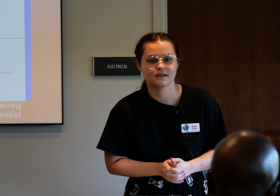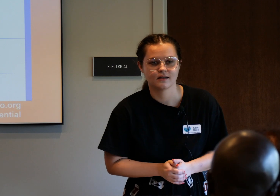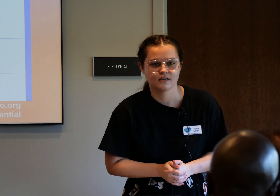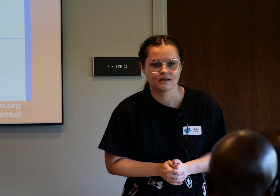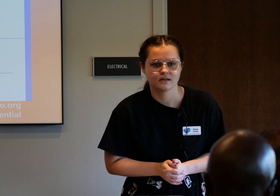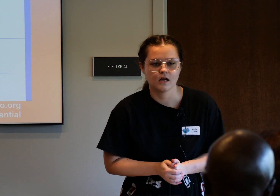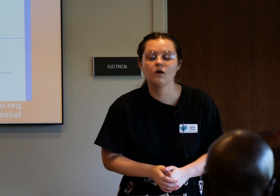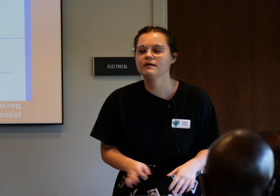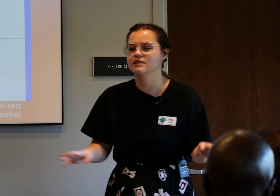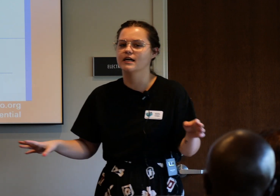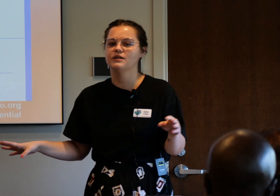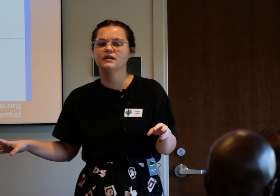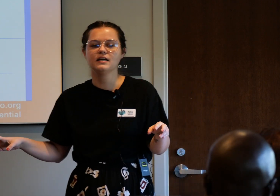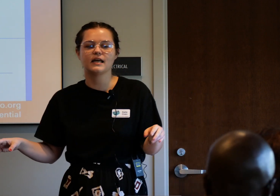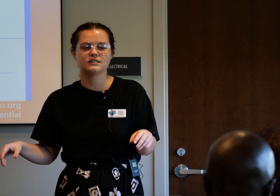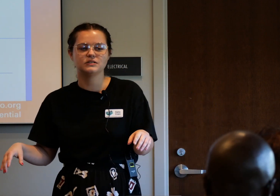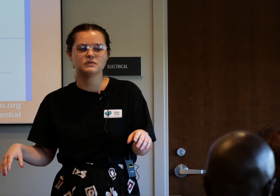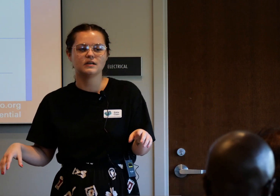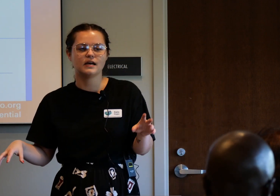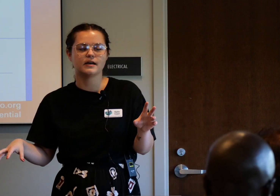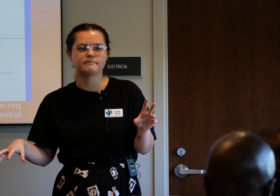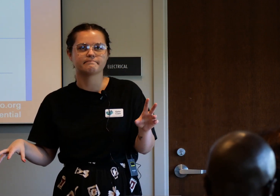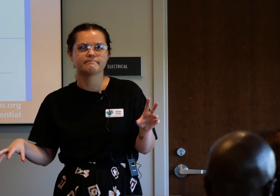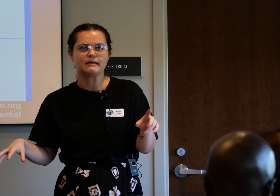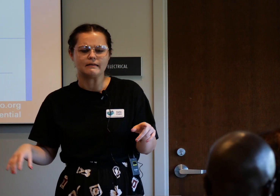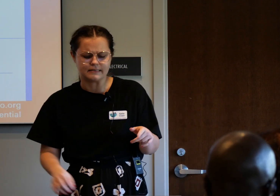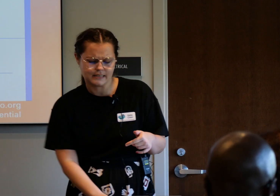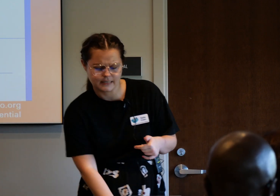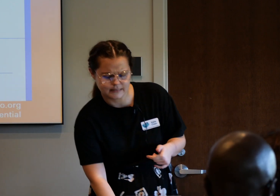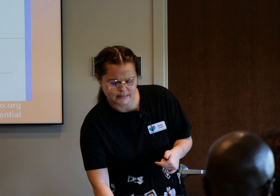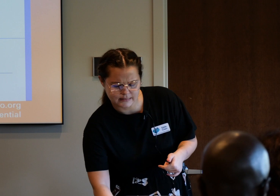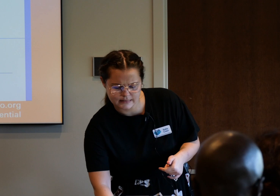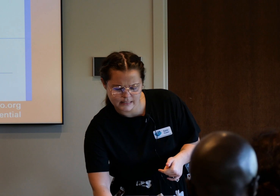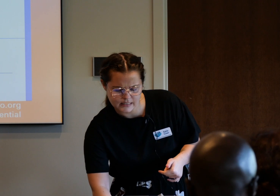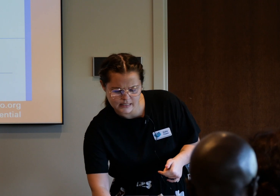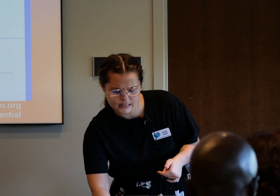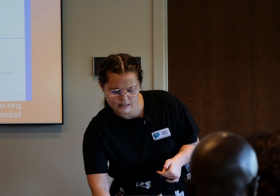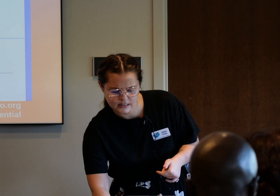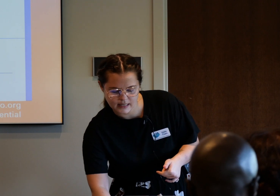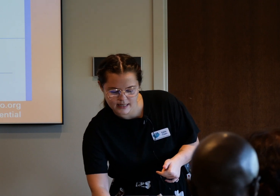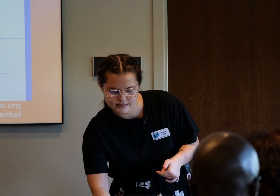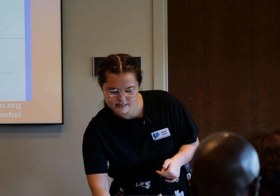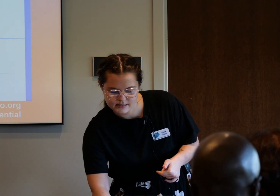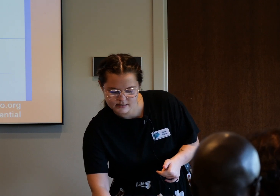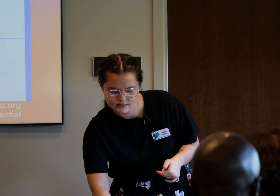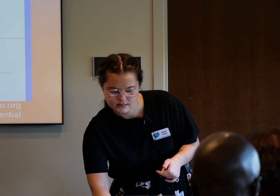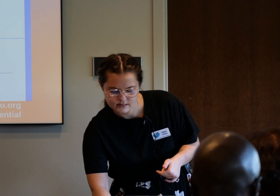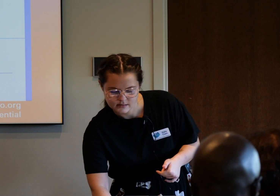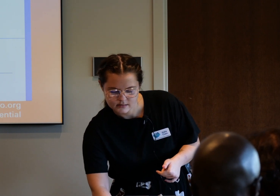Can we have a Wi-Fi? I'm sorry. You can connect to, it's Lenexa City